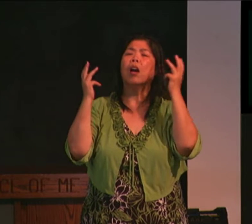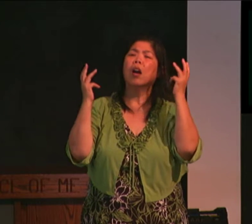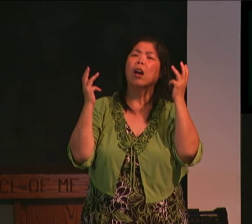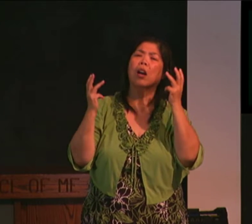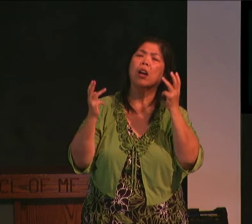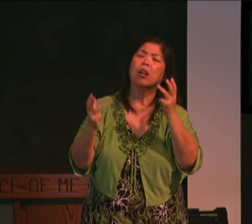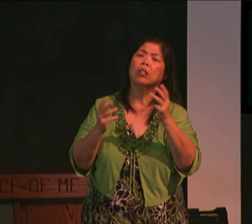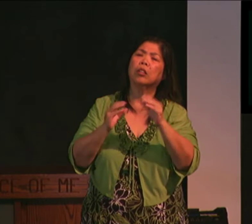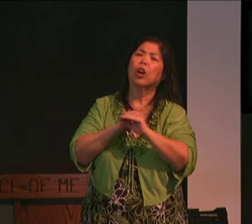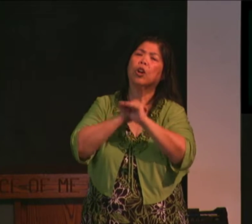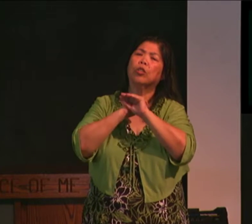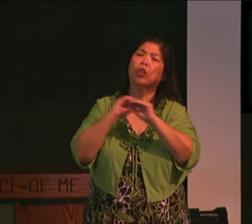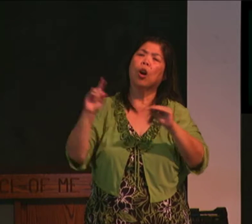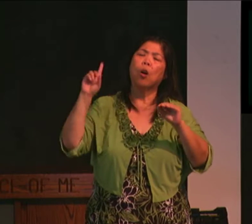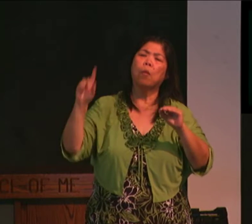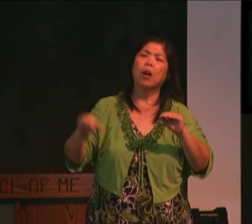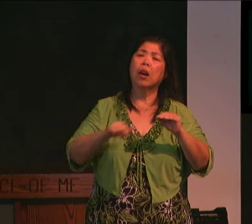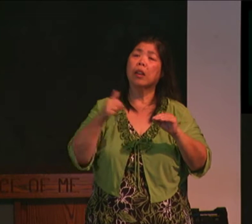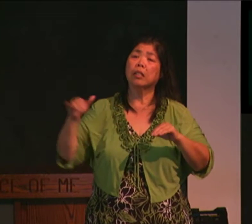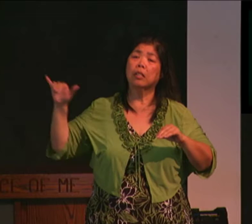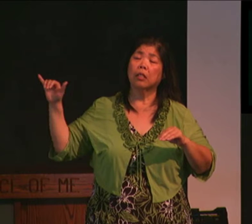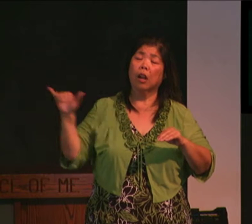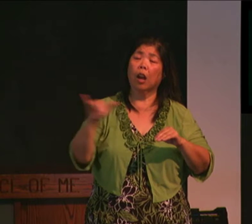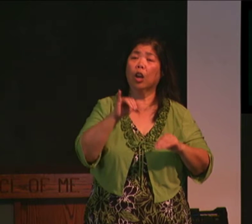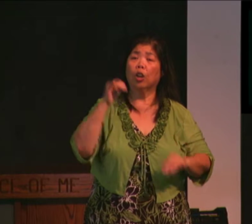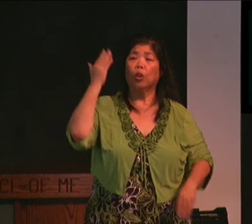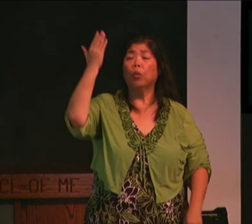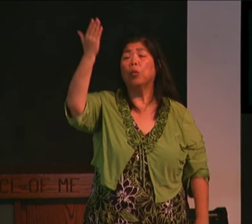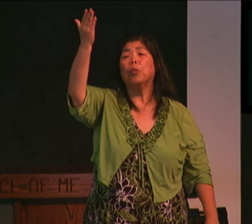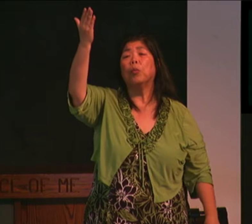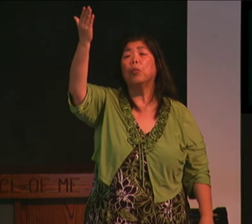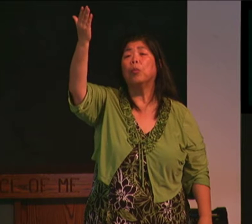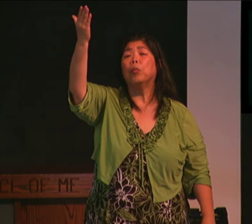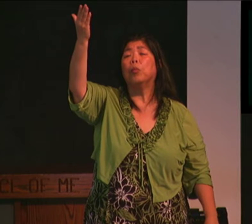great. There is no one else like you.